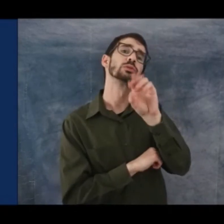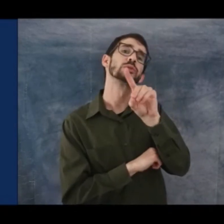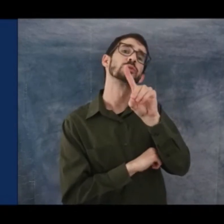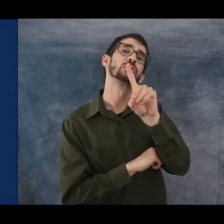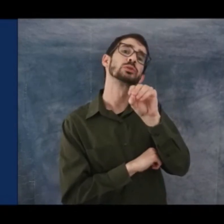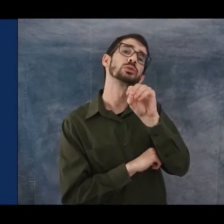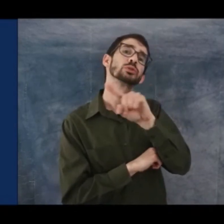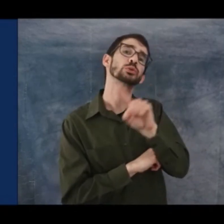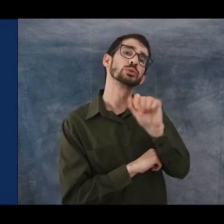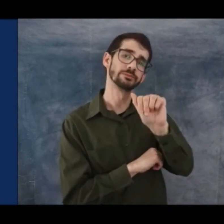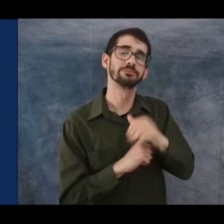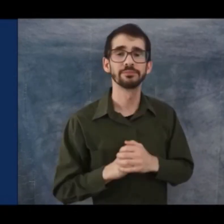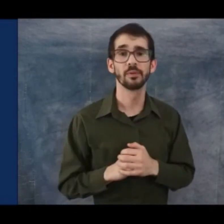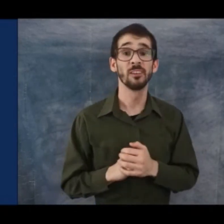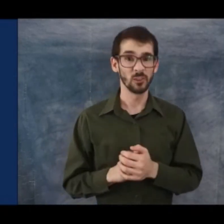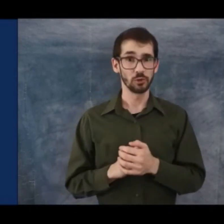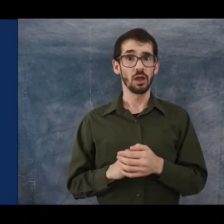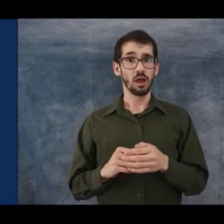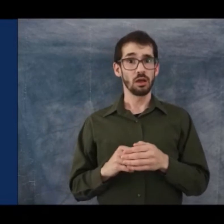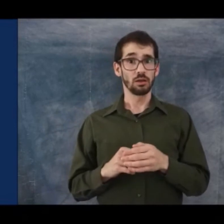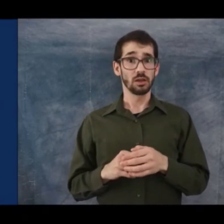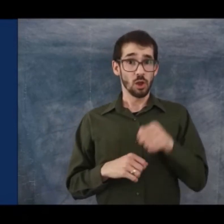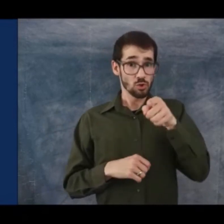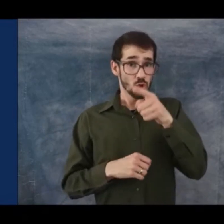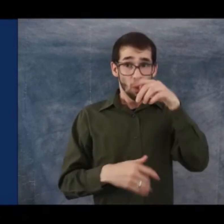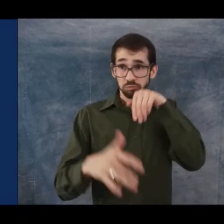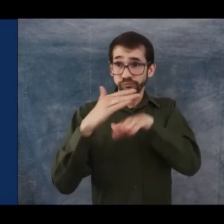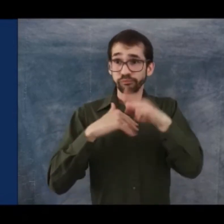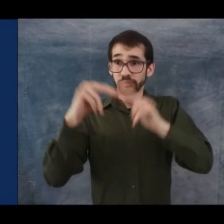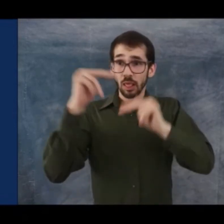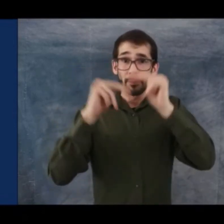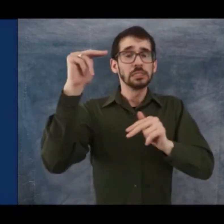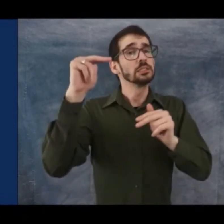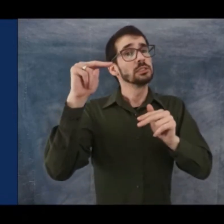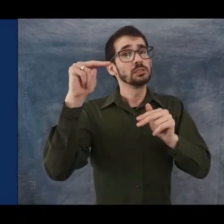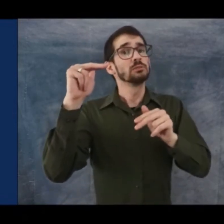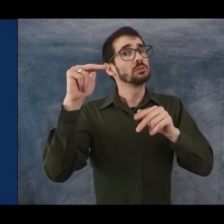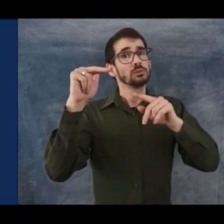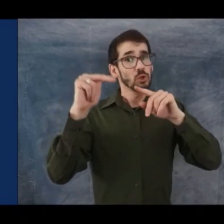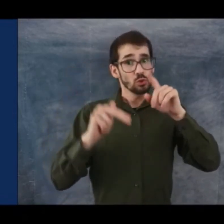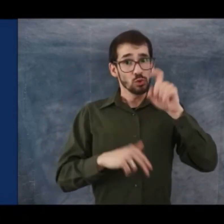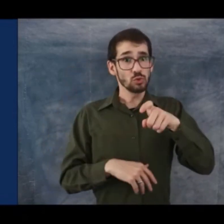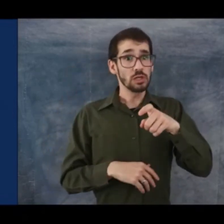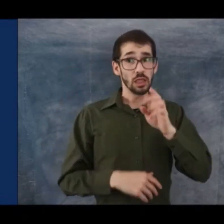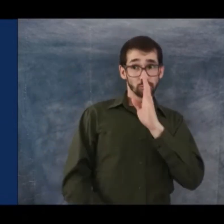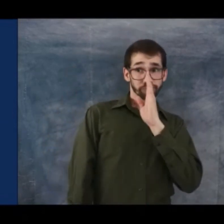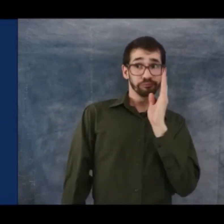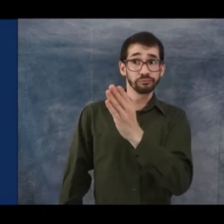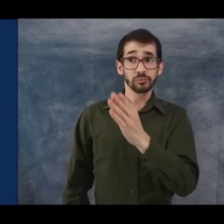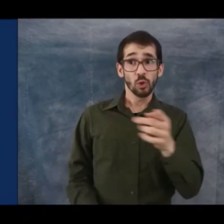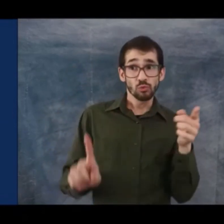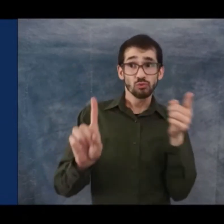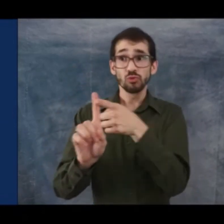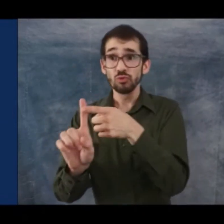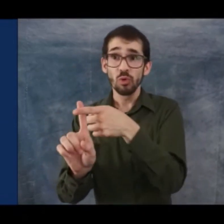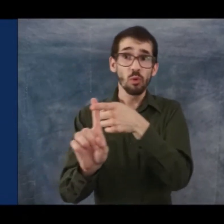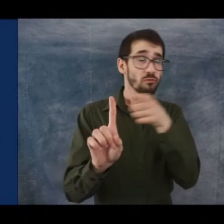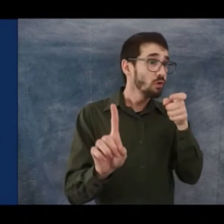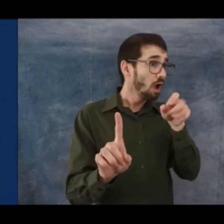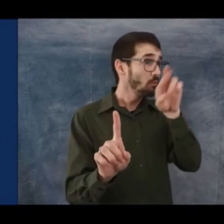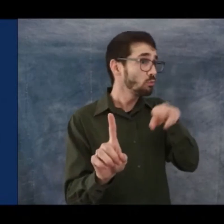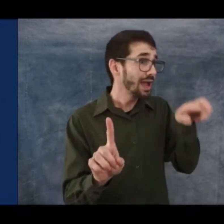While on campus, students should only be in their testing location or en route to or from their testing location or the